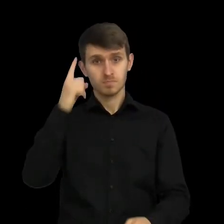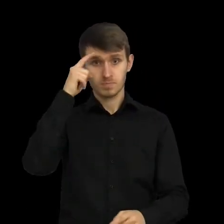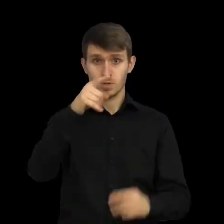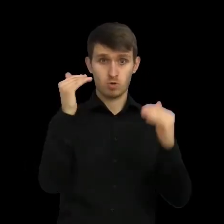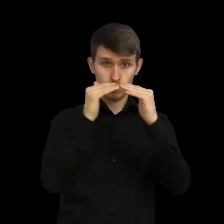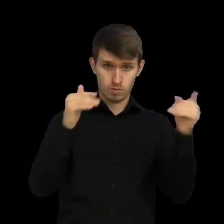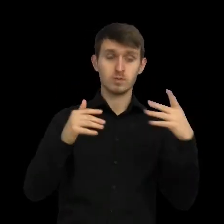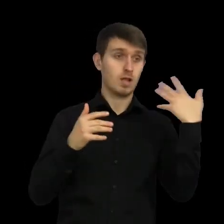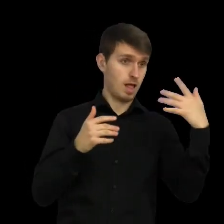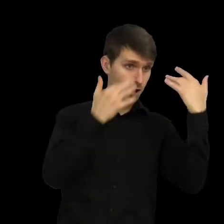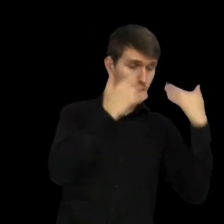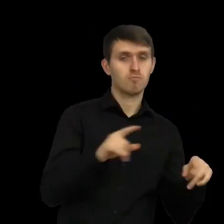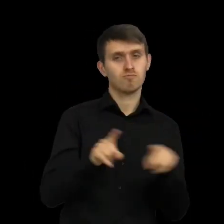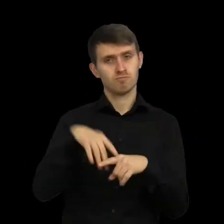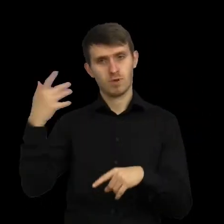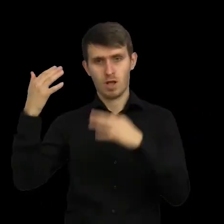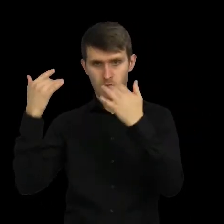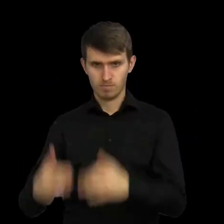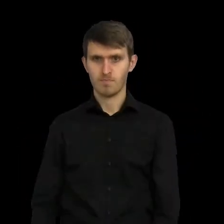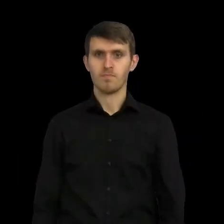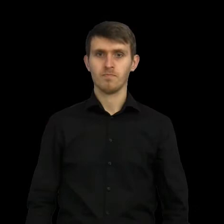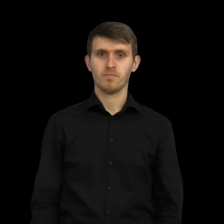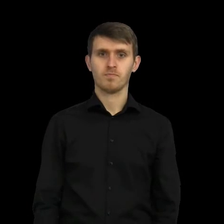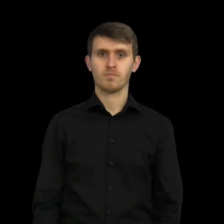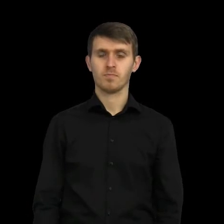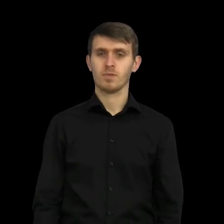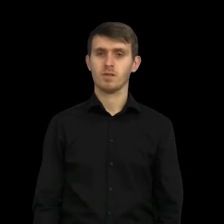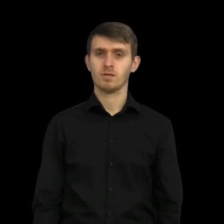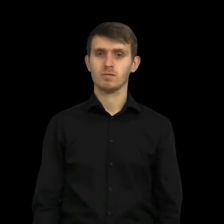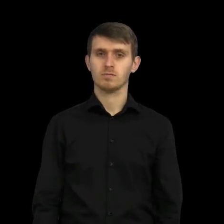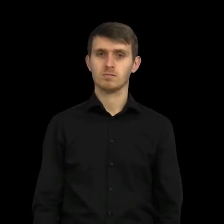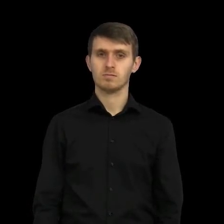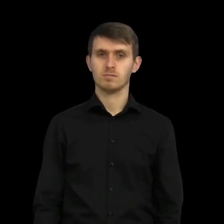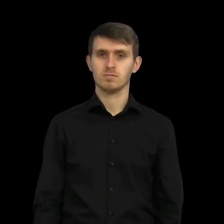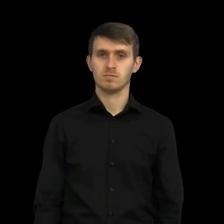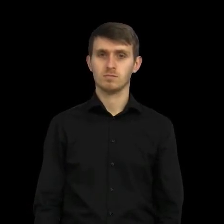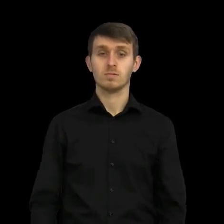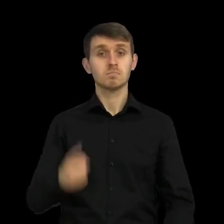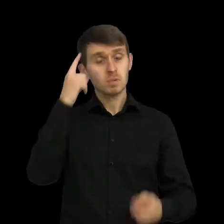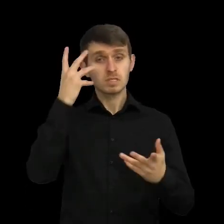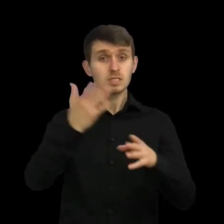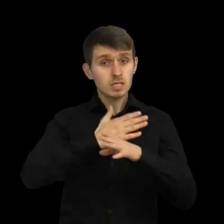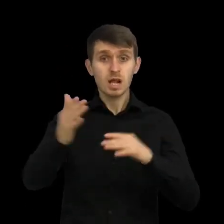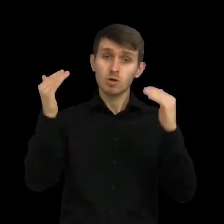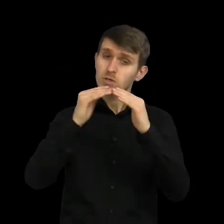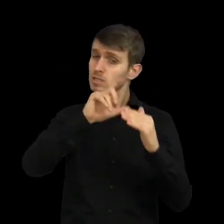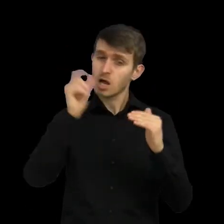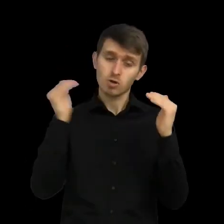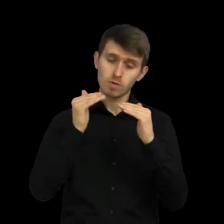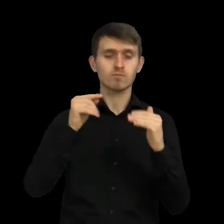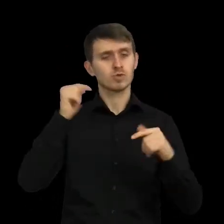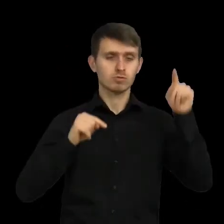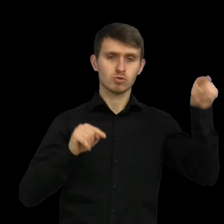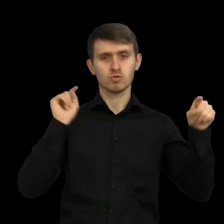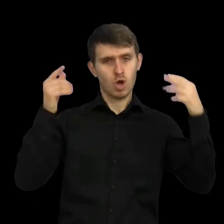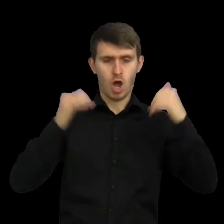is an equation. Anything you do to the left-hand side, you also have to do to the right-hand side. If that is equal to that, in order for them to still be equal, anything I do to